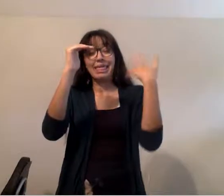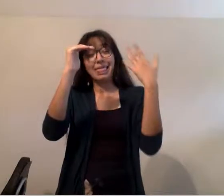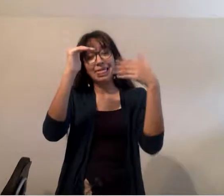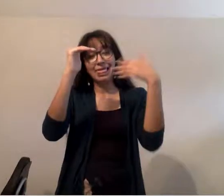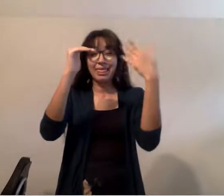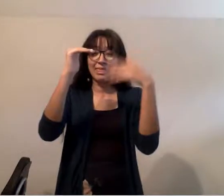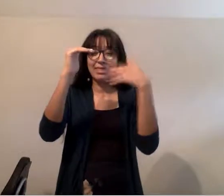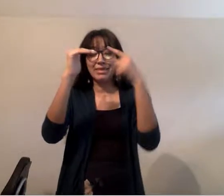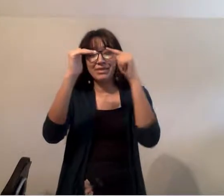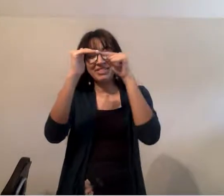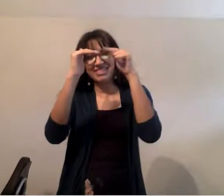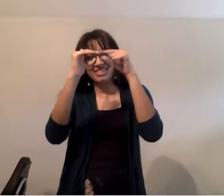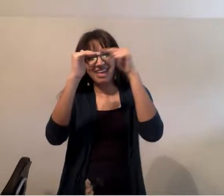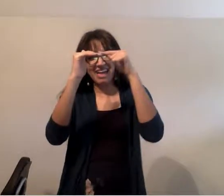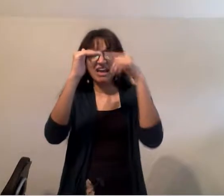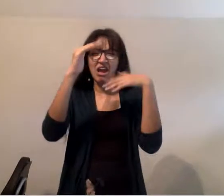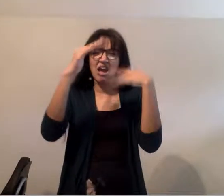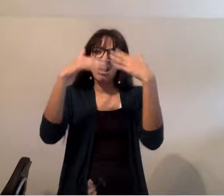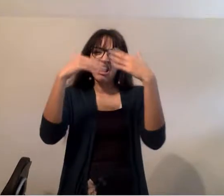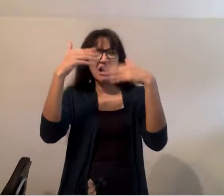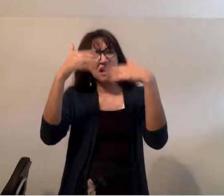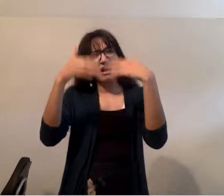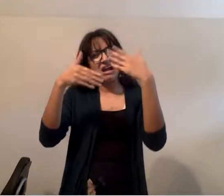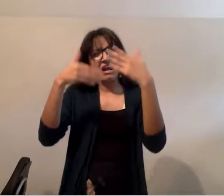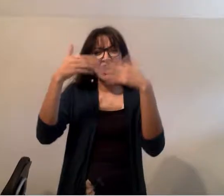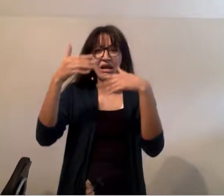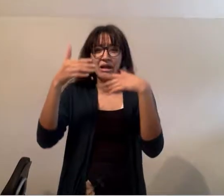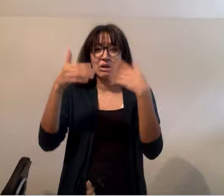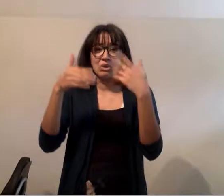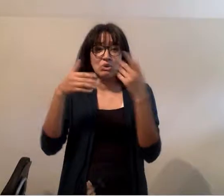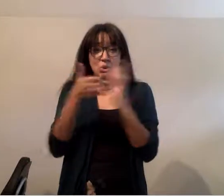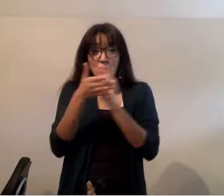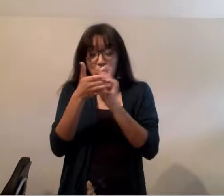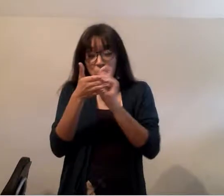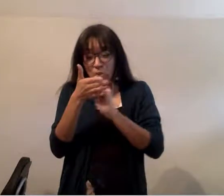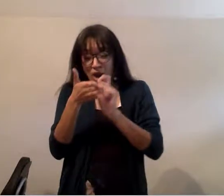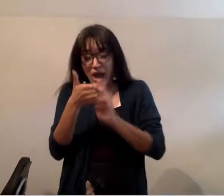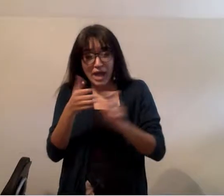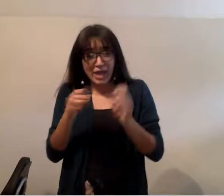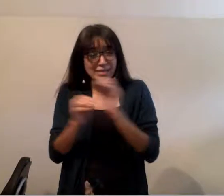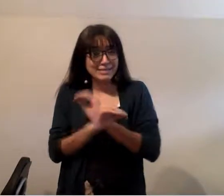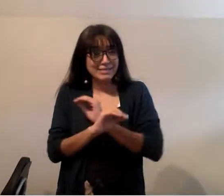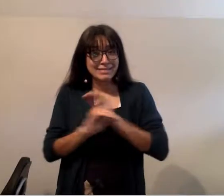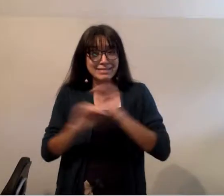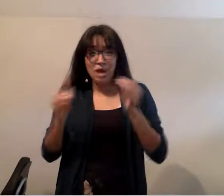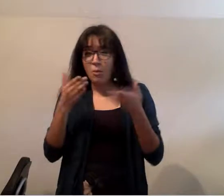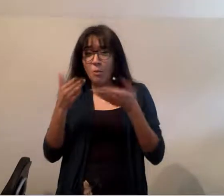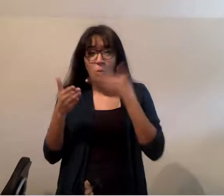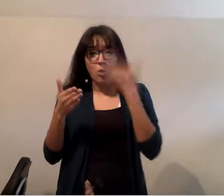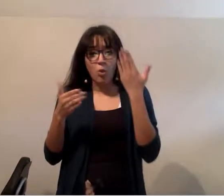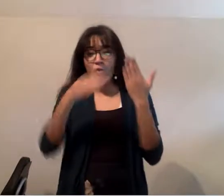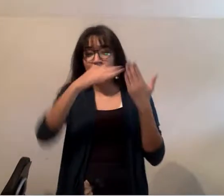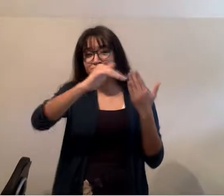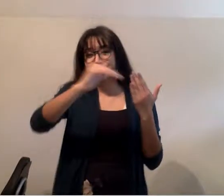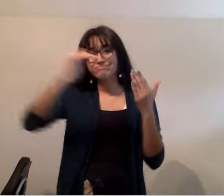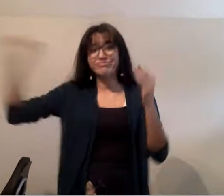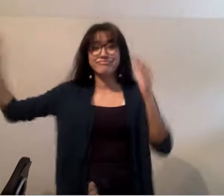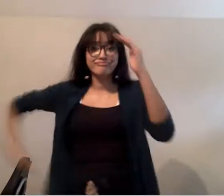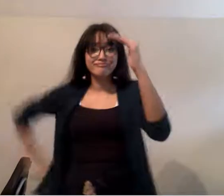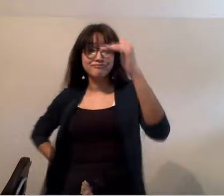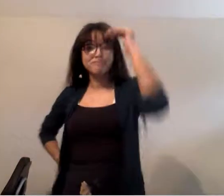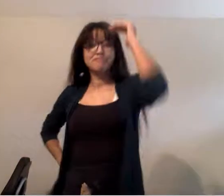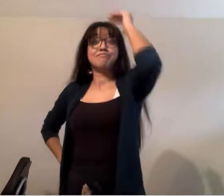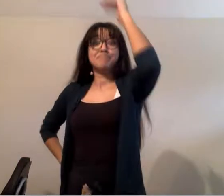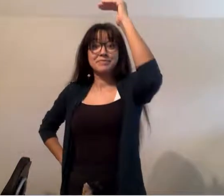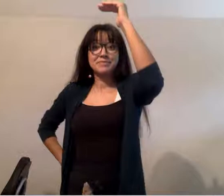But then those middle months actually went by, and I didn't really write words. And so we were here.